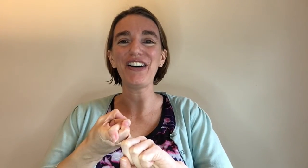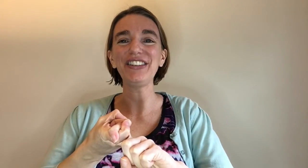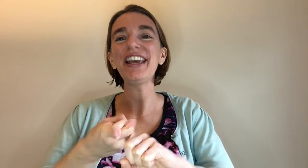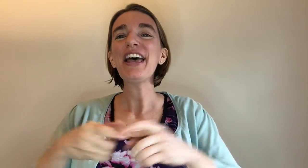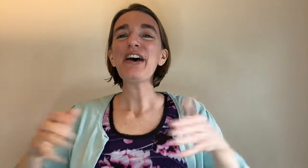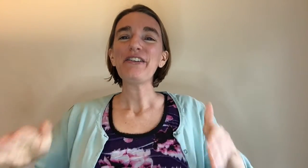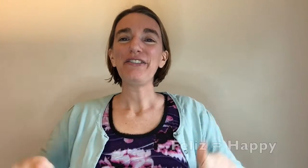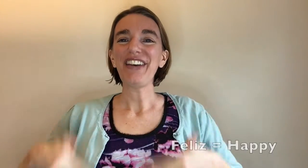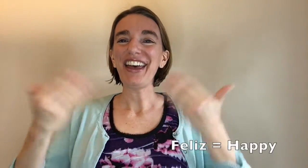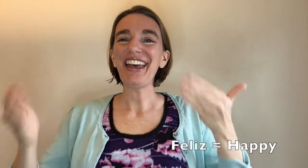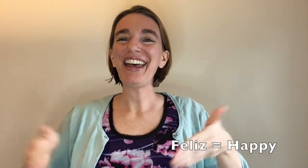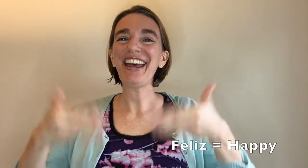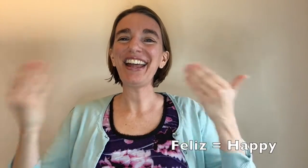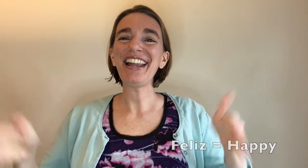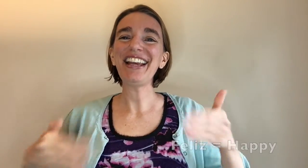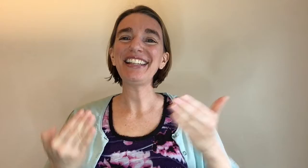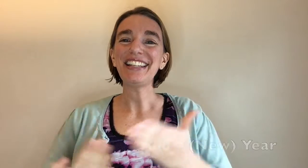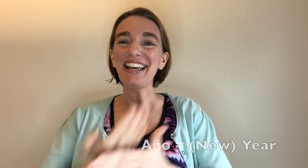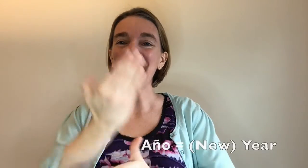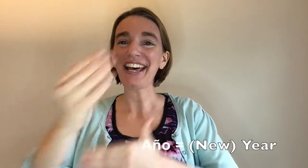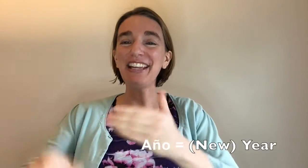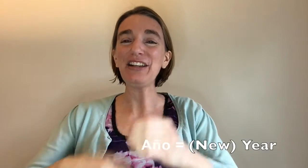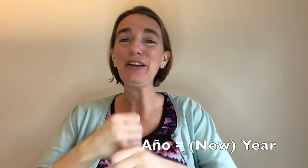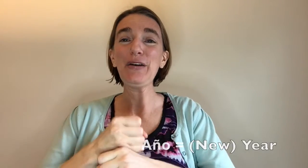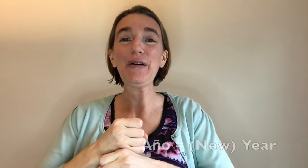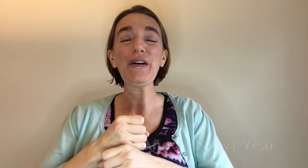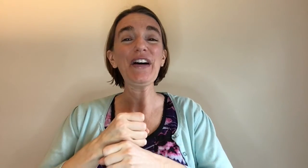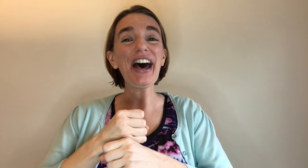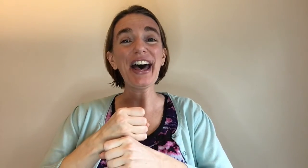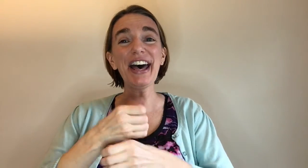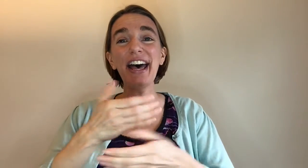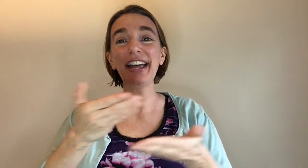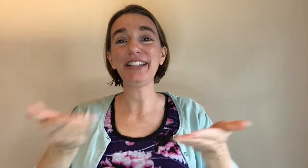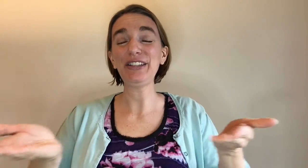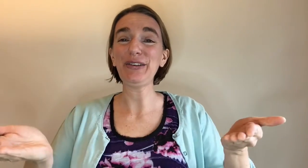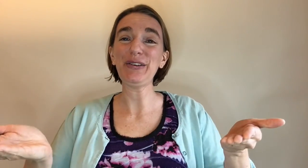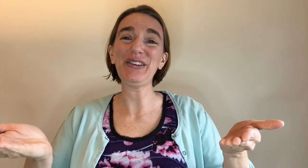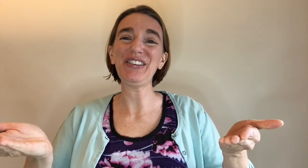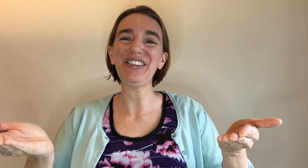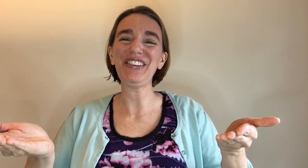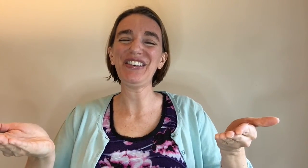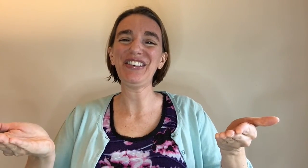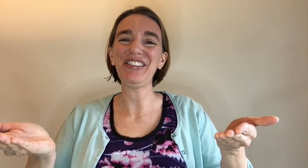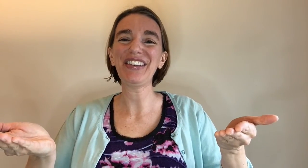amigos. Feliz año a tu.